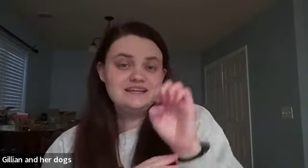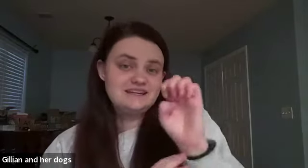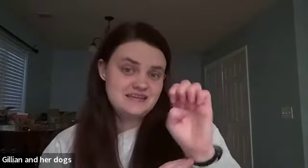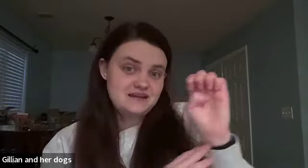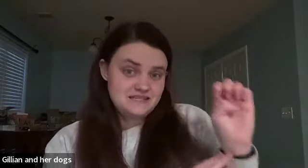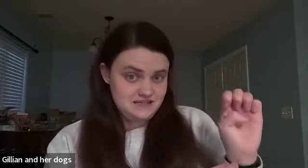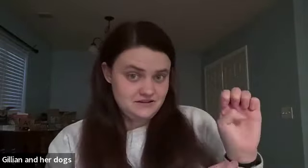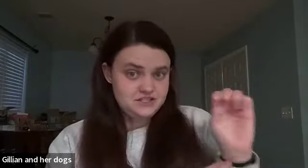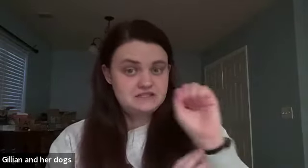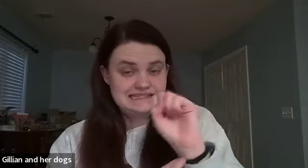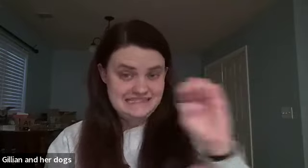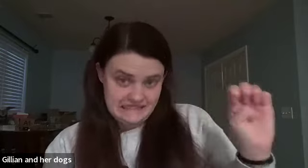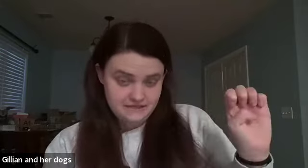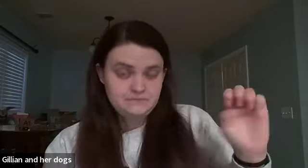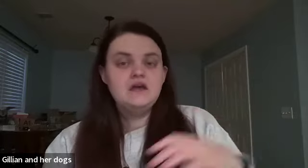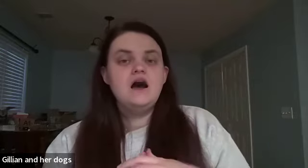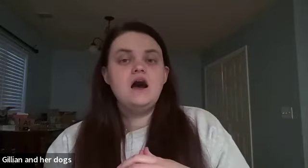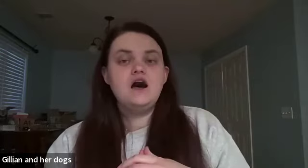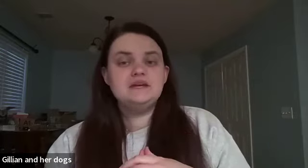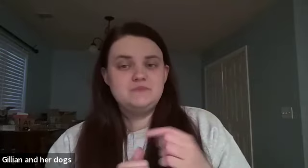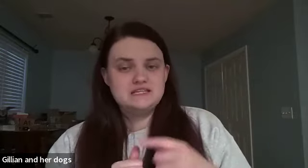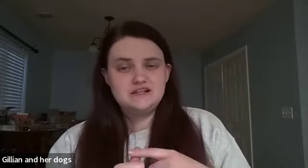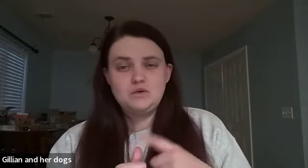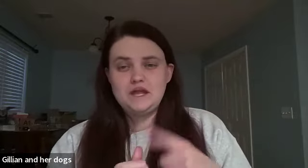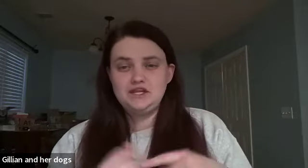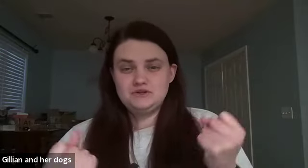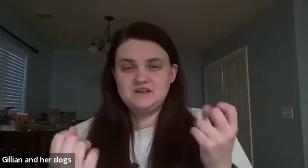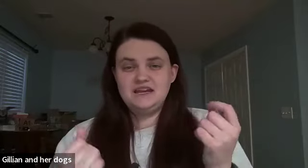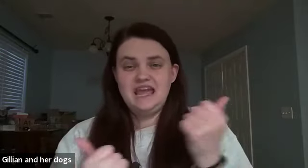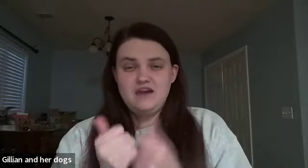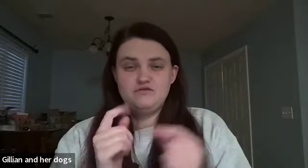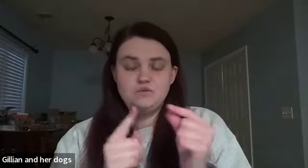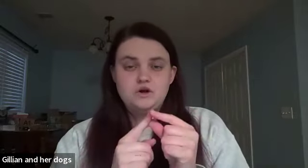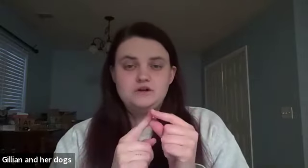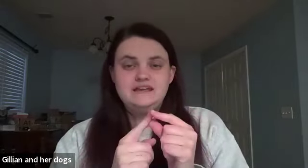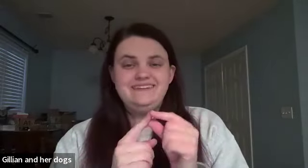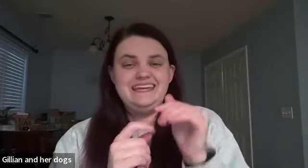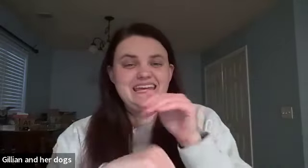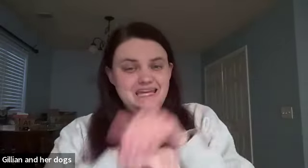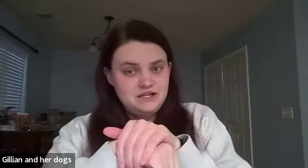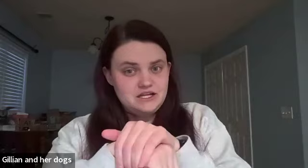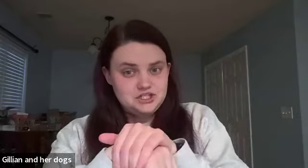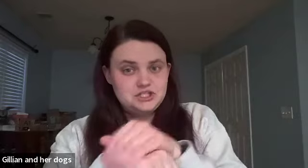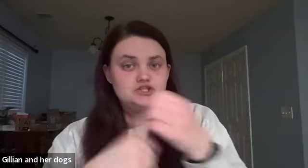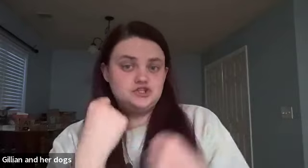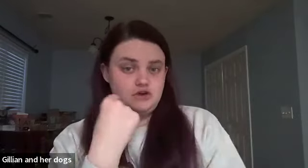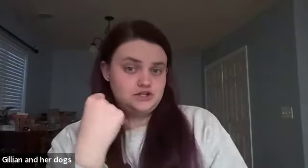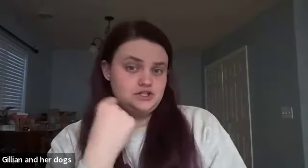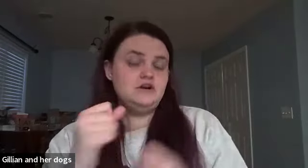signing exact English, C, is basically when you are signing every word in the English structure